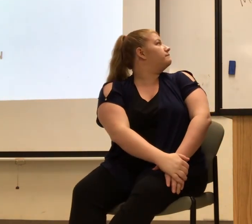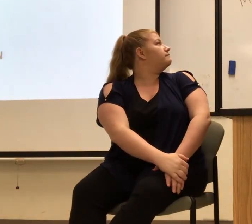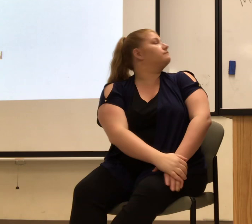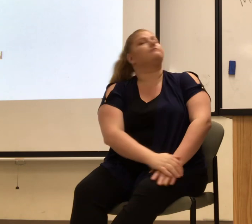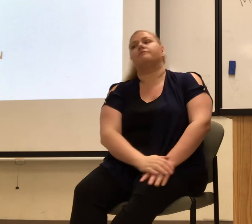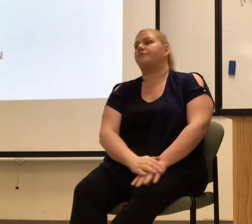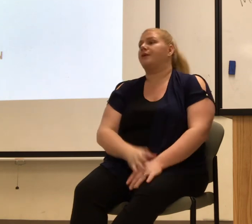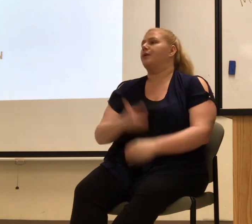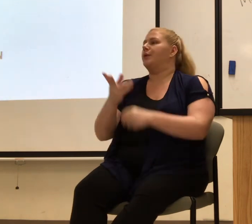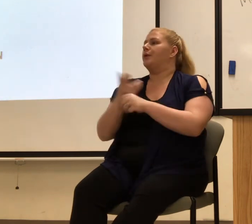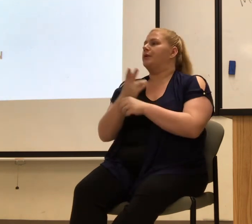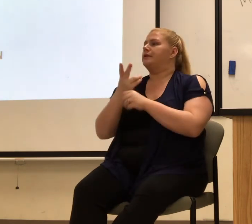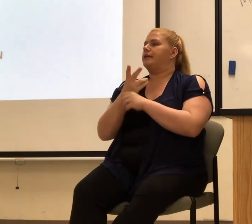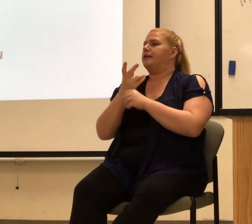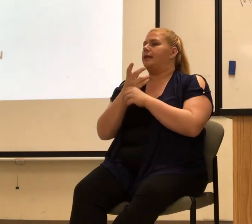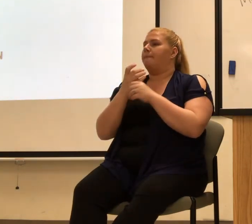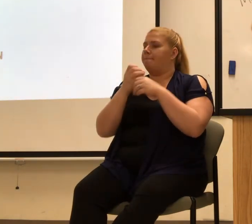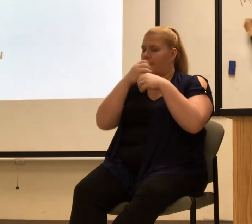Microscope.